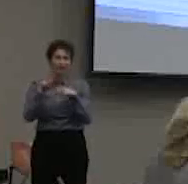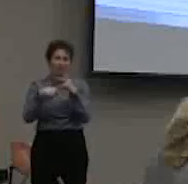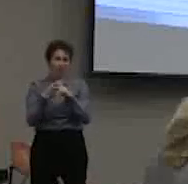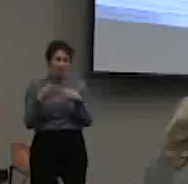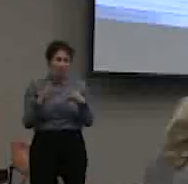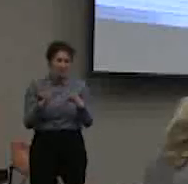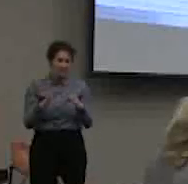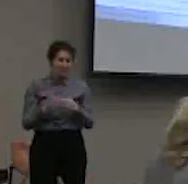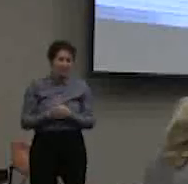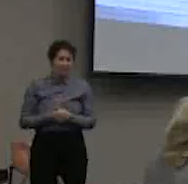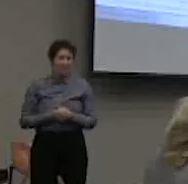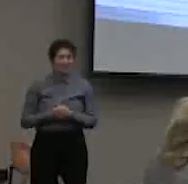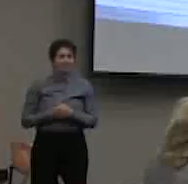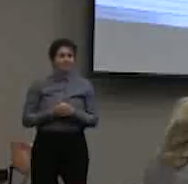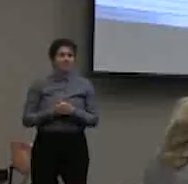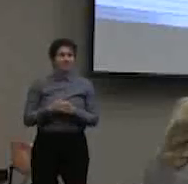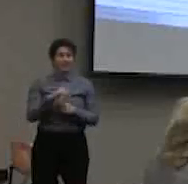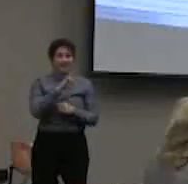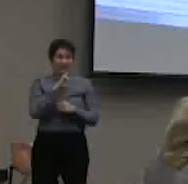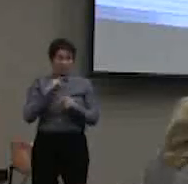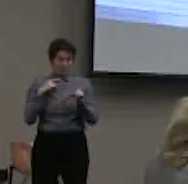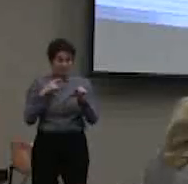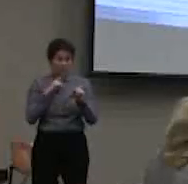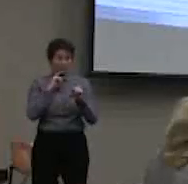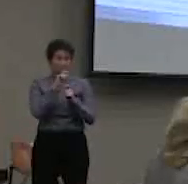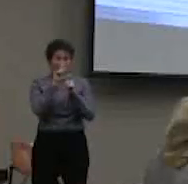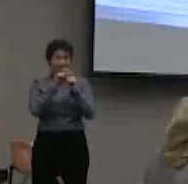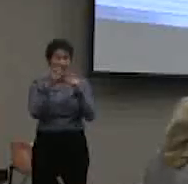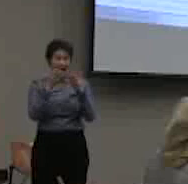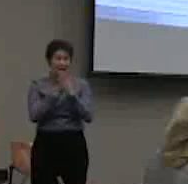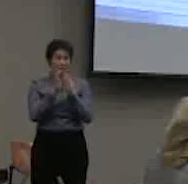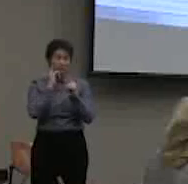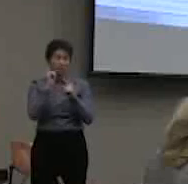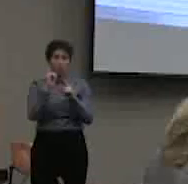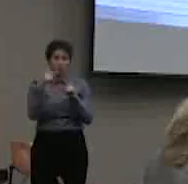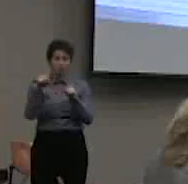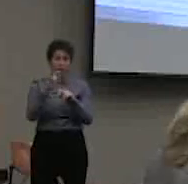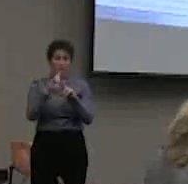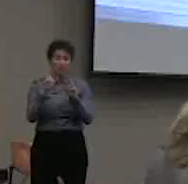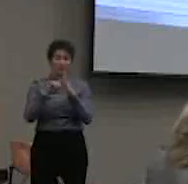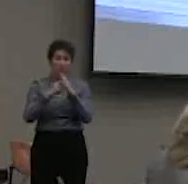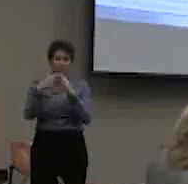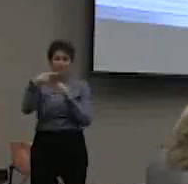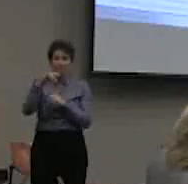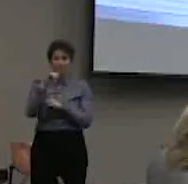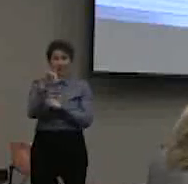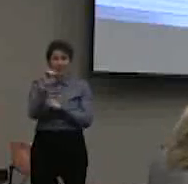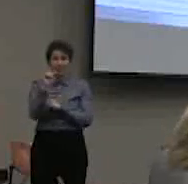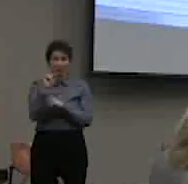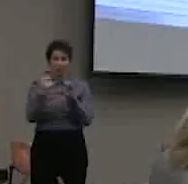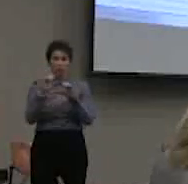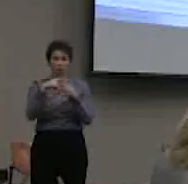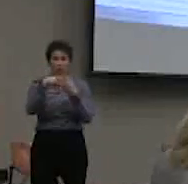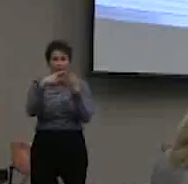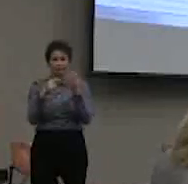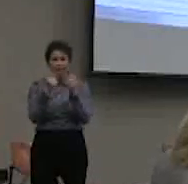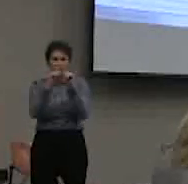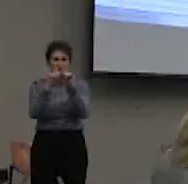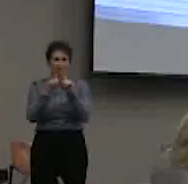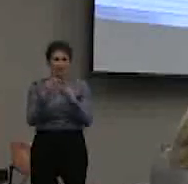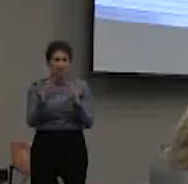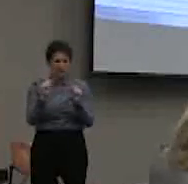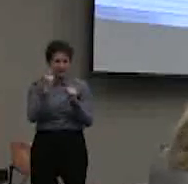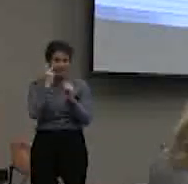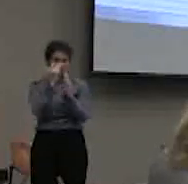The legislation specifically asked these Ready Start pilots to do a number of things. You see